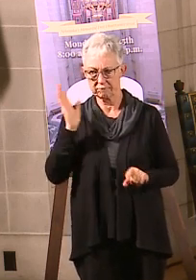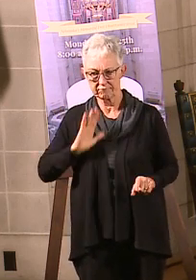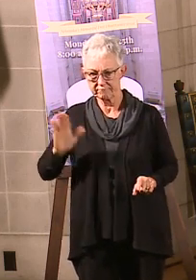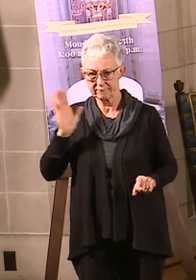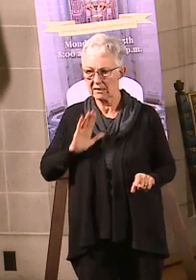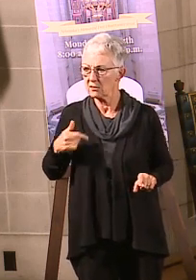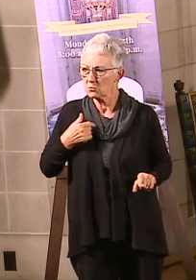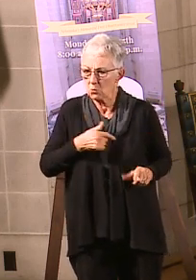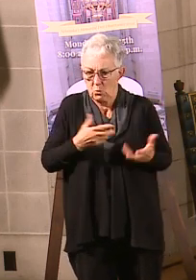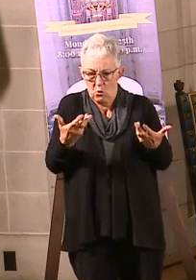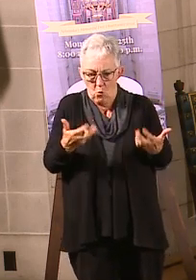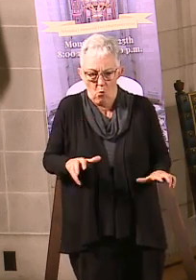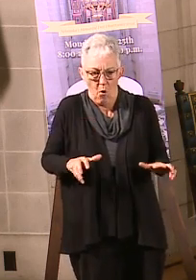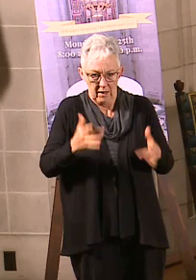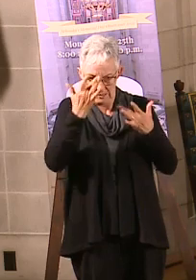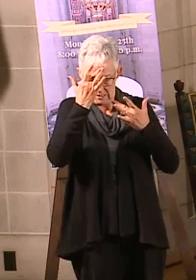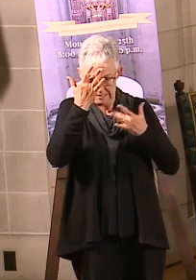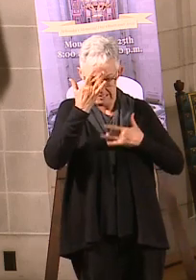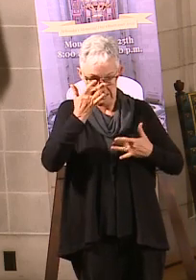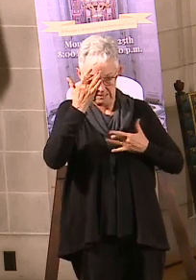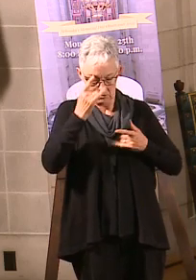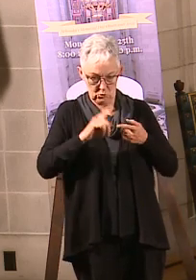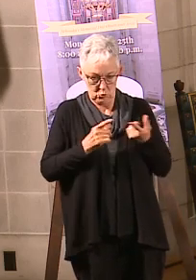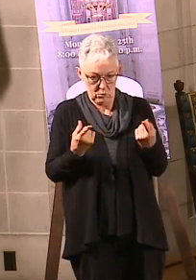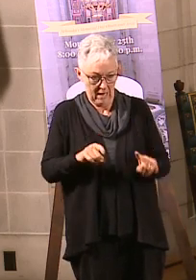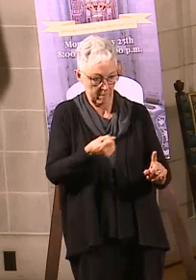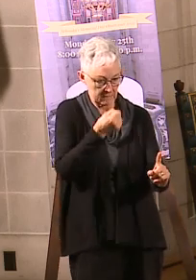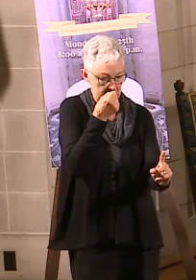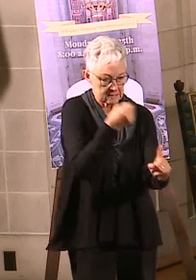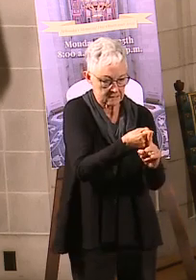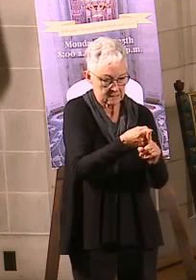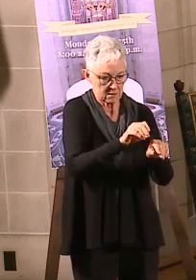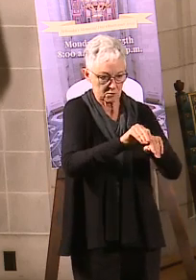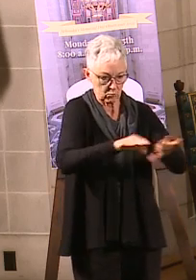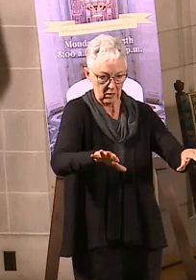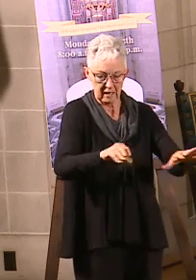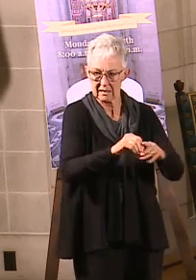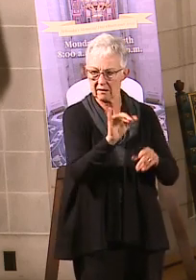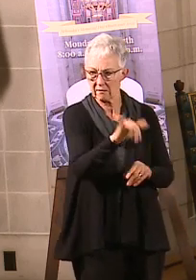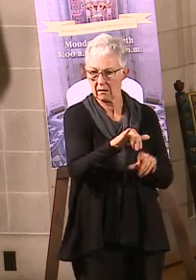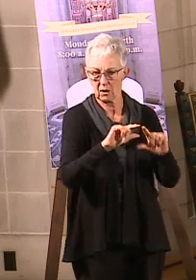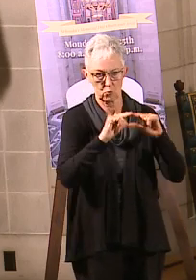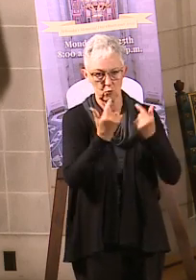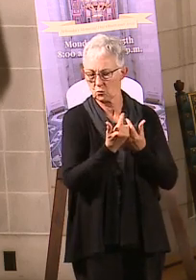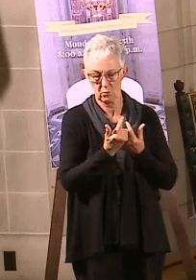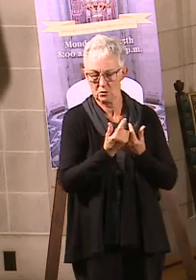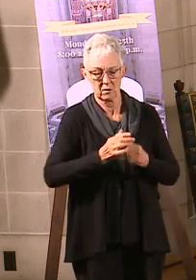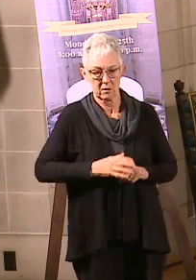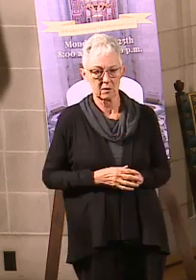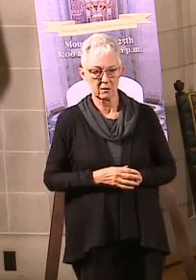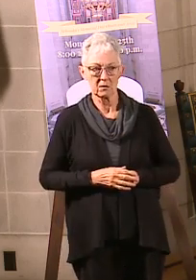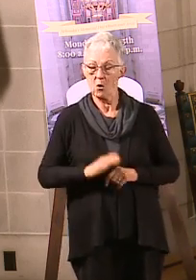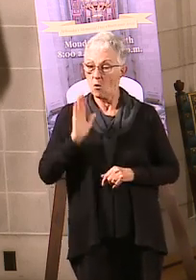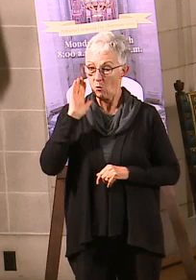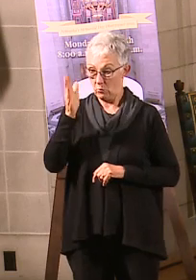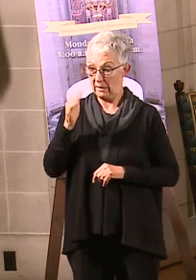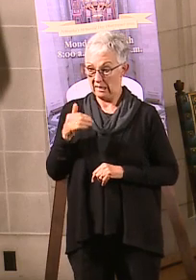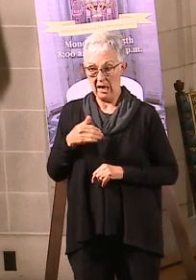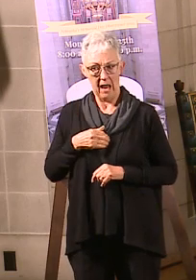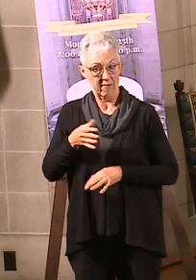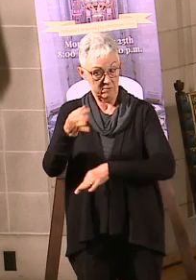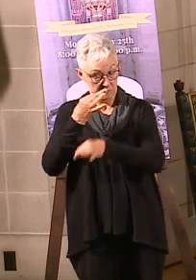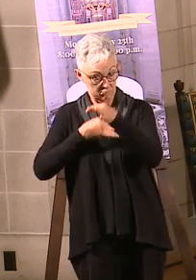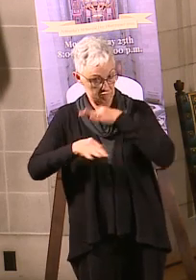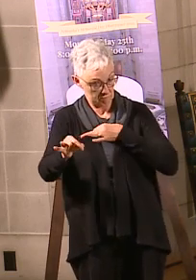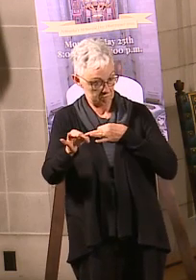virus to these large groups. So what we're going to do is a unique event, still make it a special Memorial